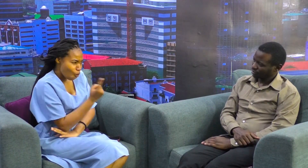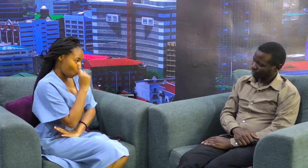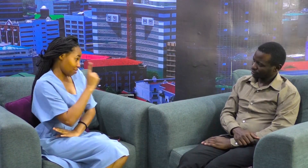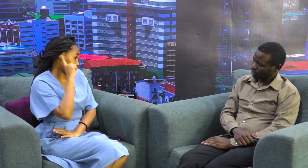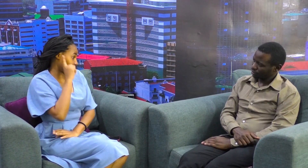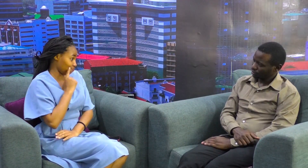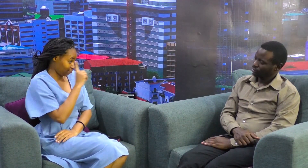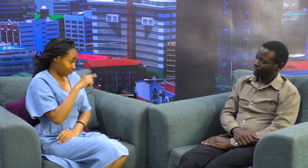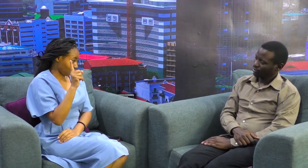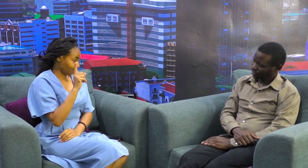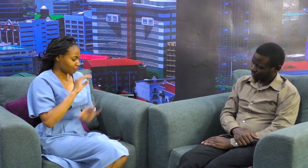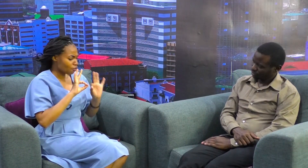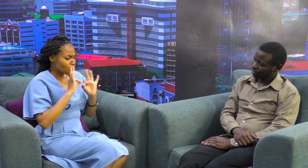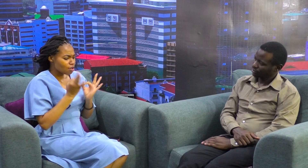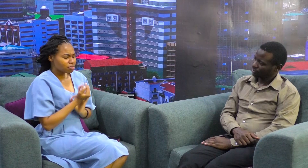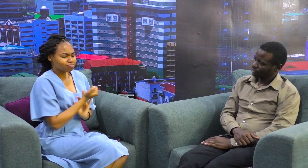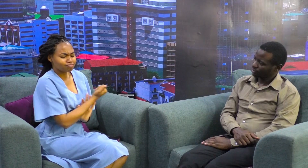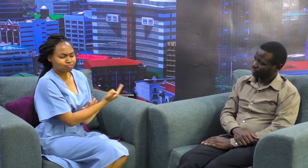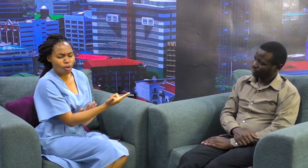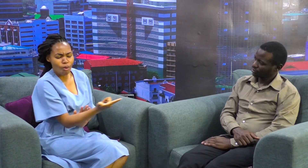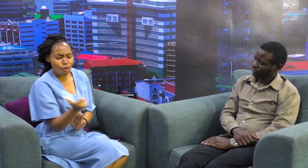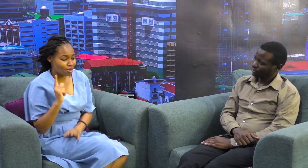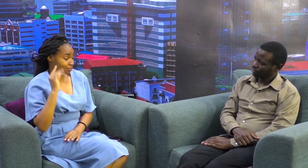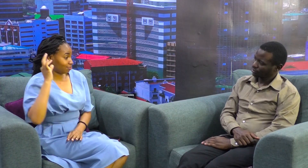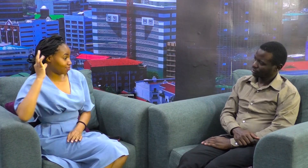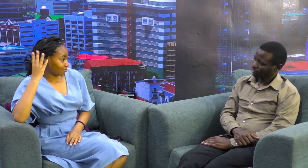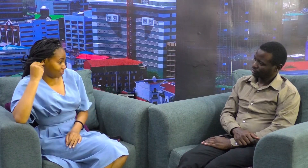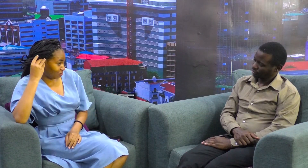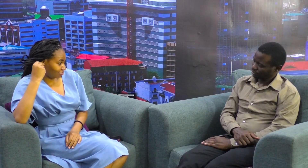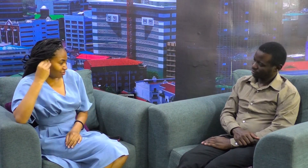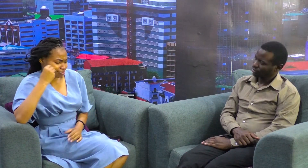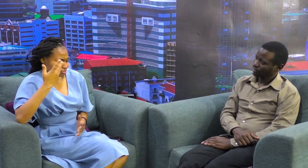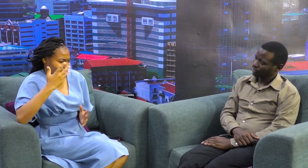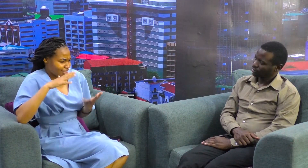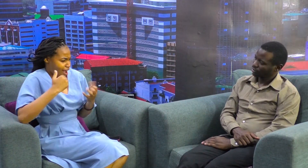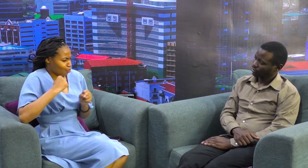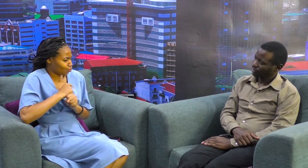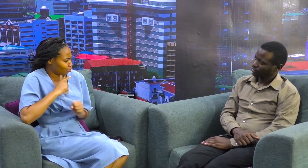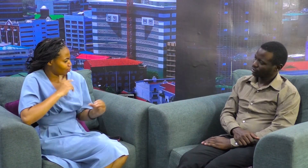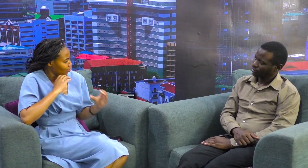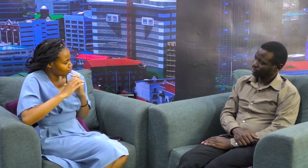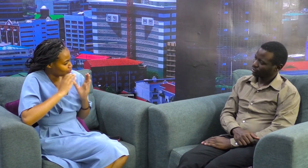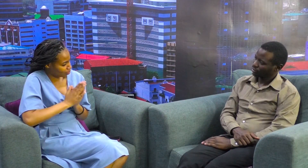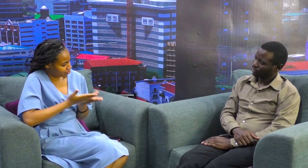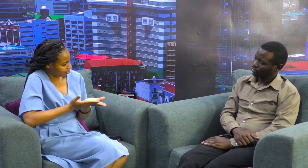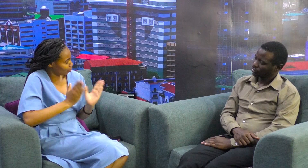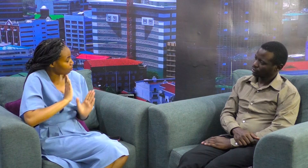So when you were born, the only one who's deaf in your family, the others are hearing. How did